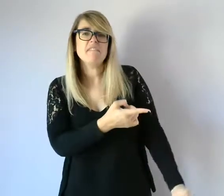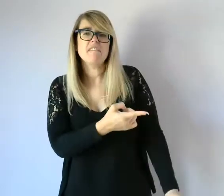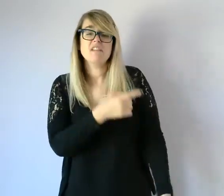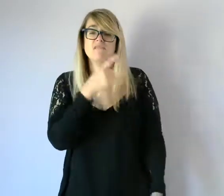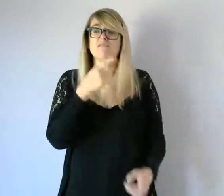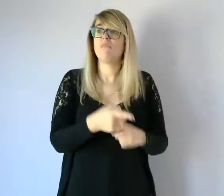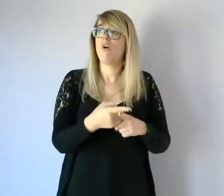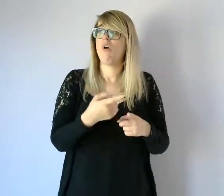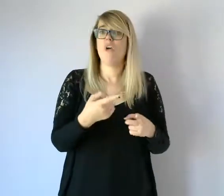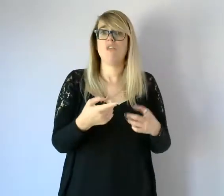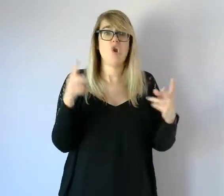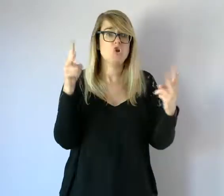deprivation of contact,